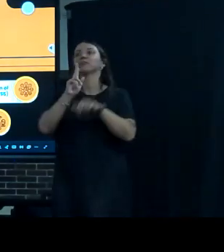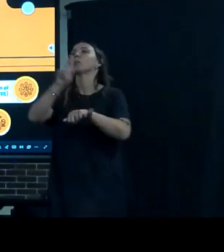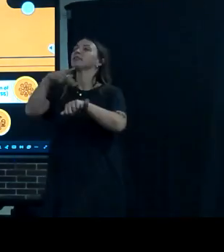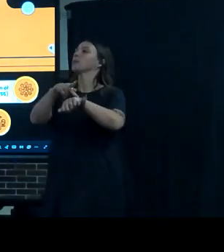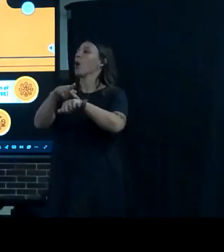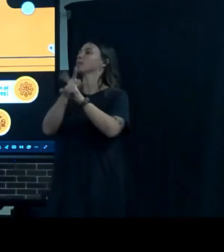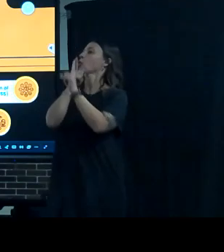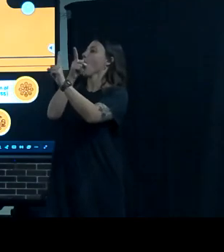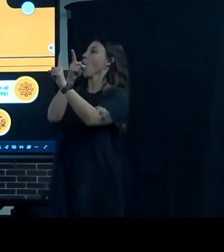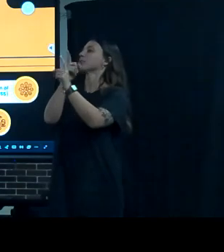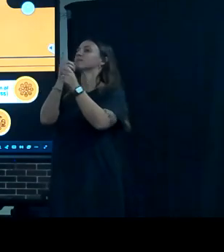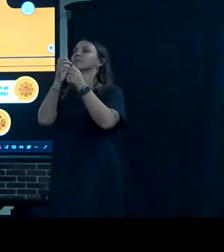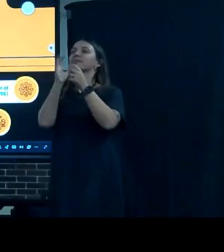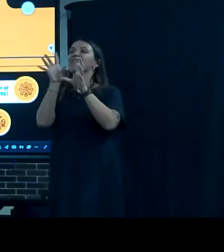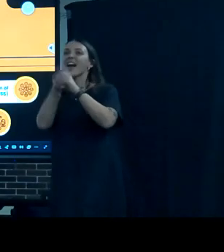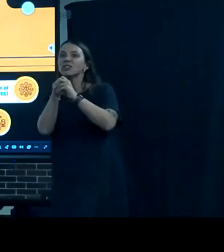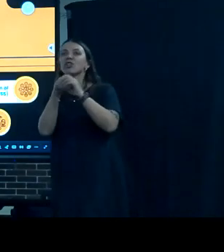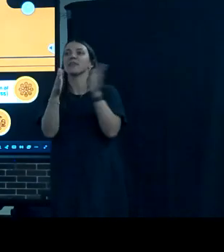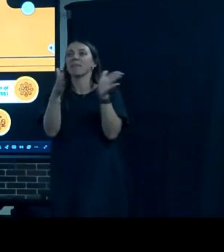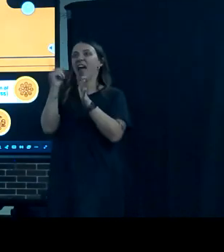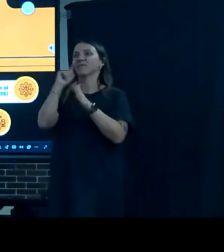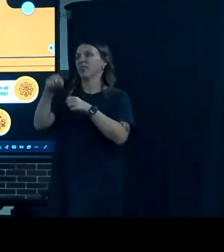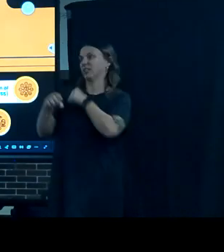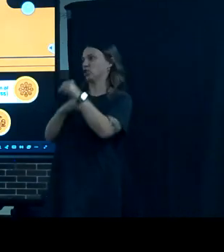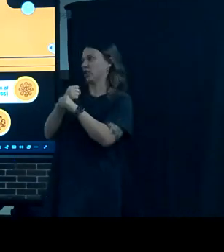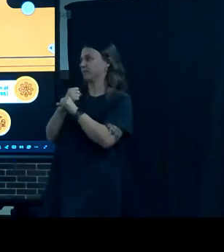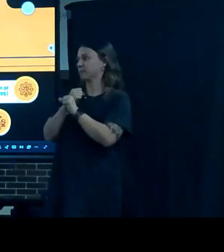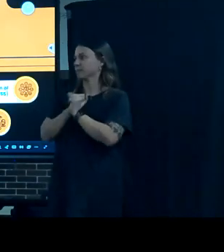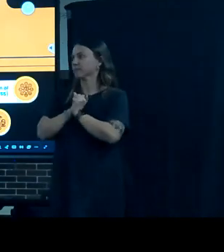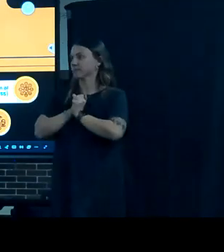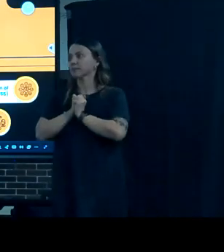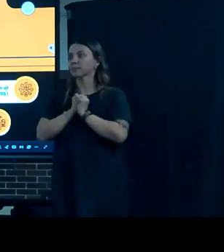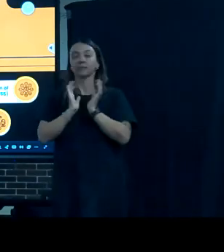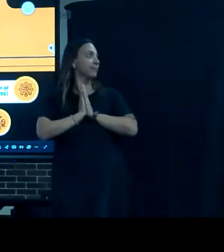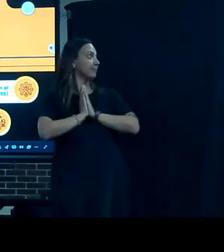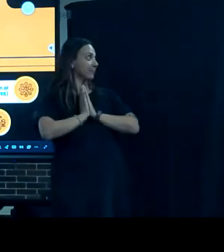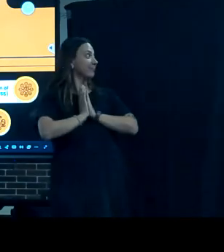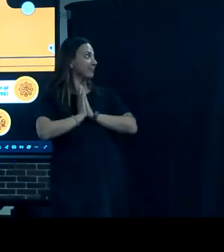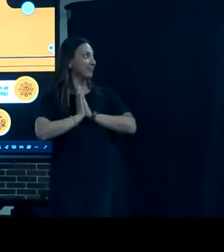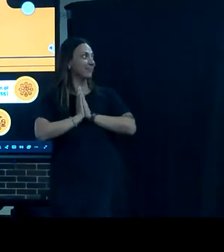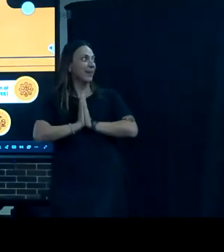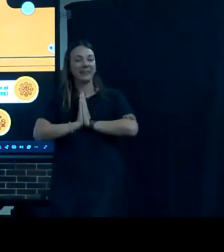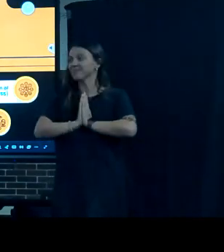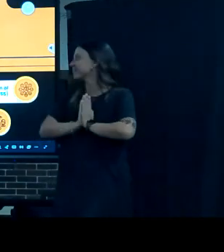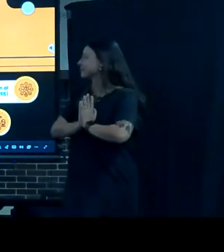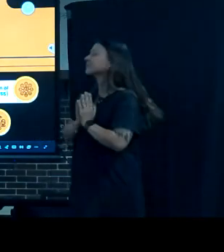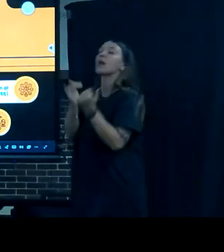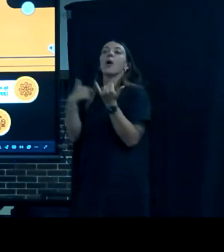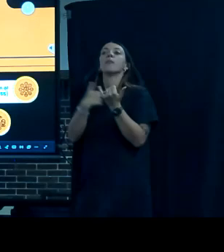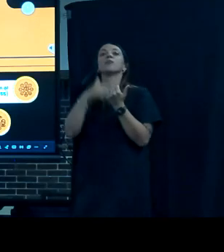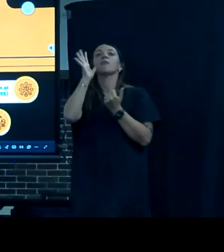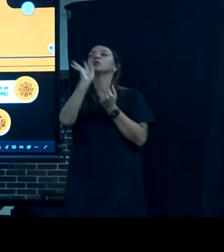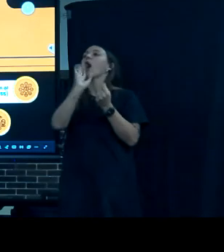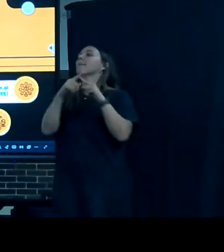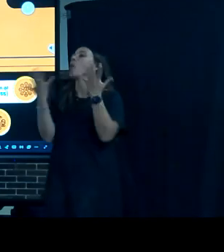Now we're going to explain a little bit more about our principal goals, about our intervention plans for this year.